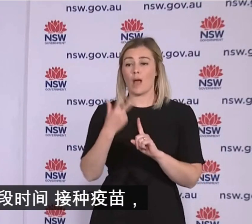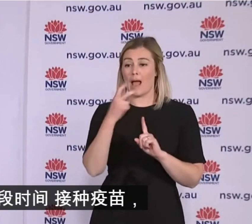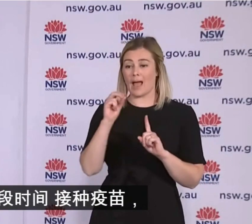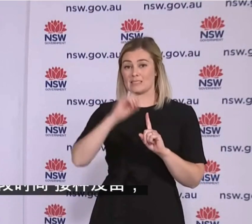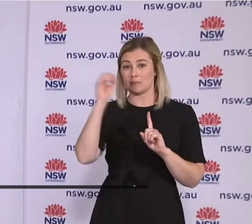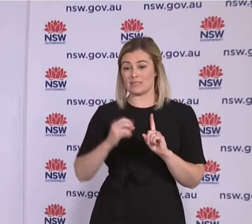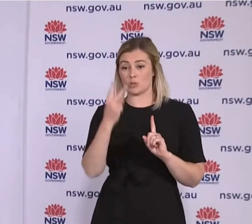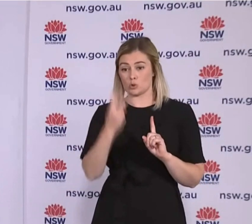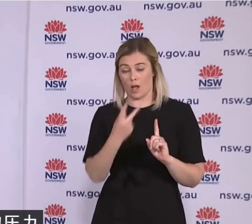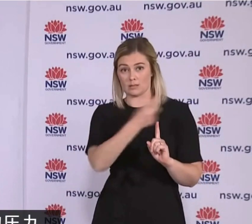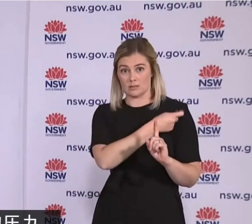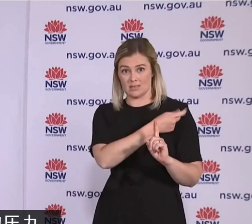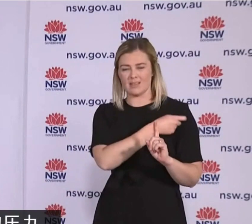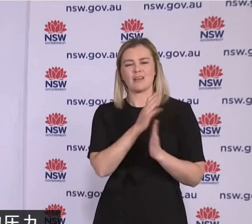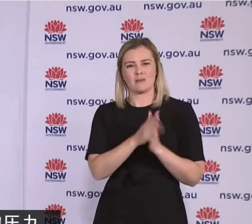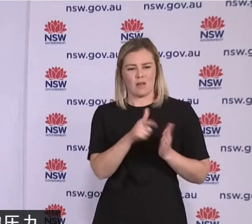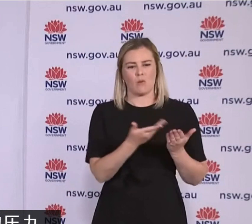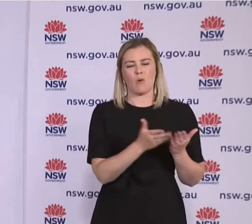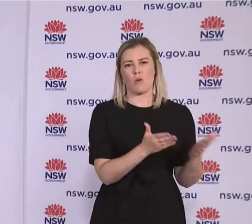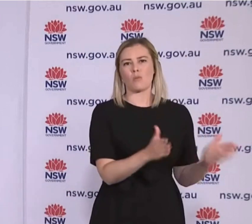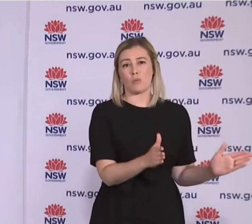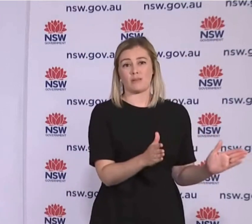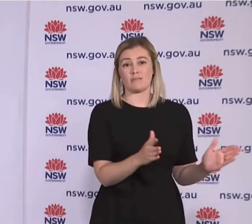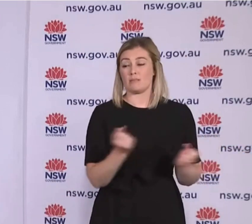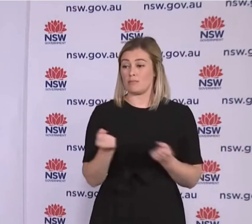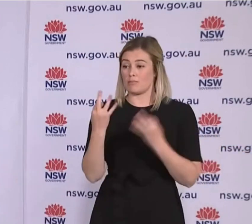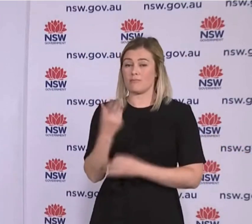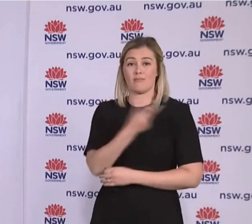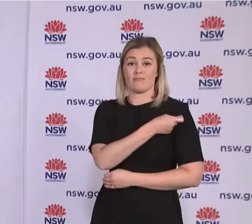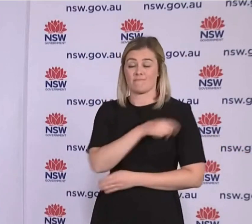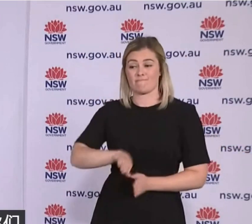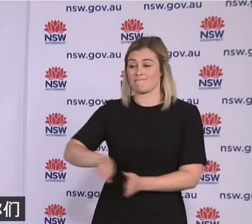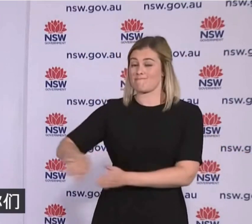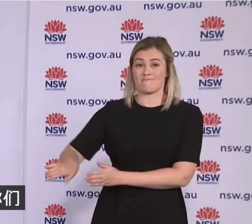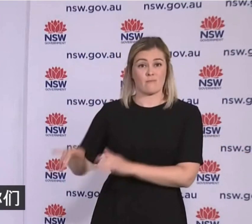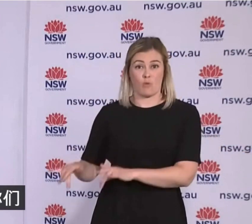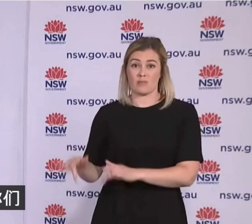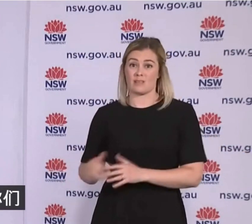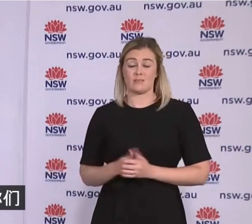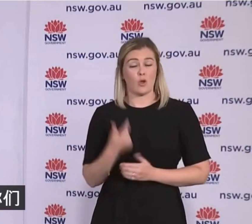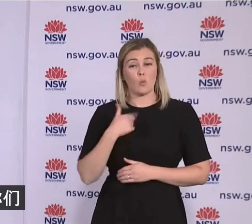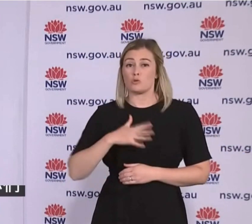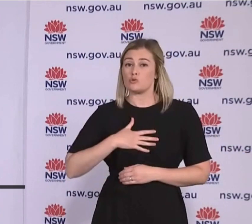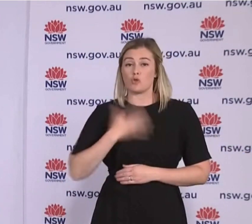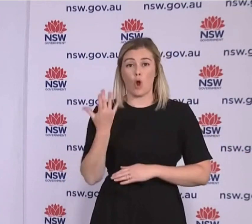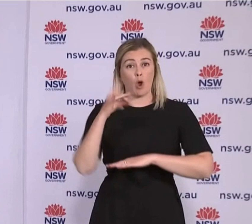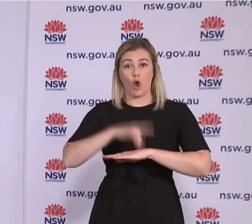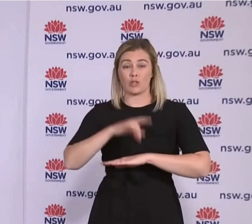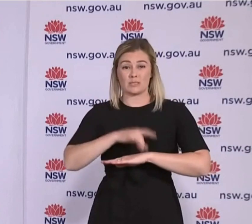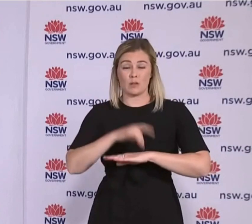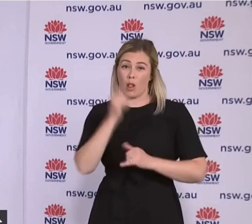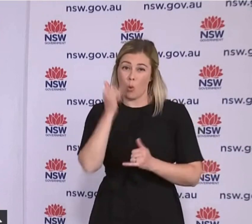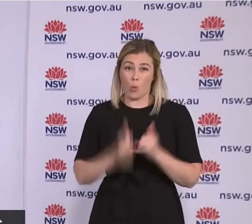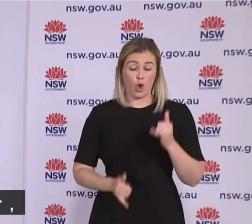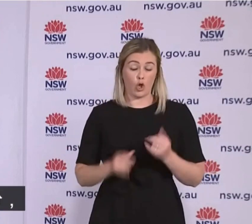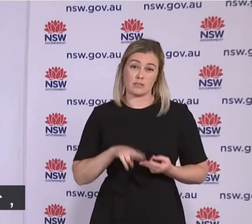because we don't want to have additional pressure on our hospital system. As I've said many occasions, as you all know, October is likely to be the month where we do see